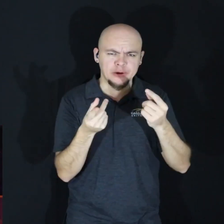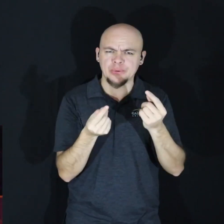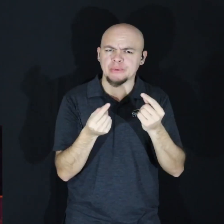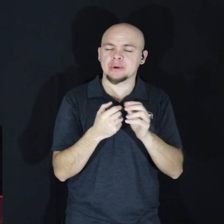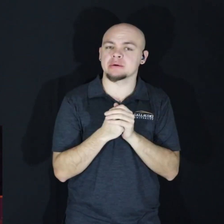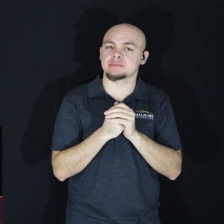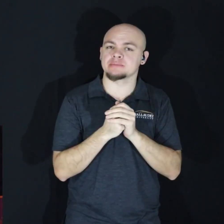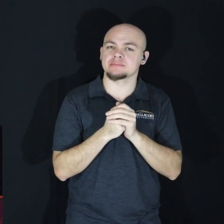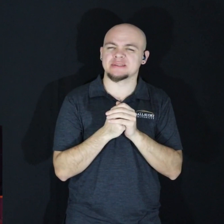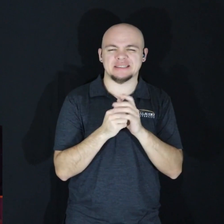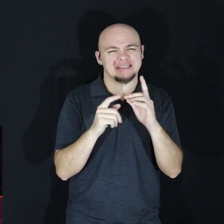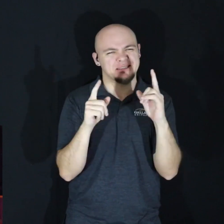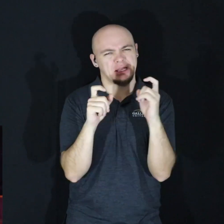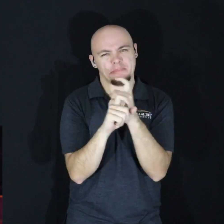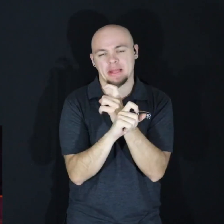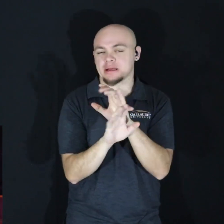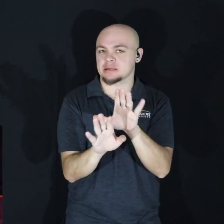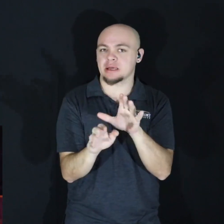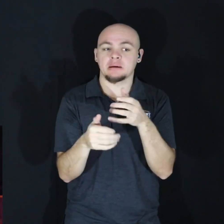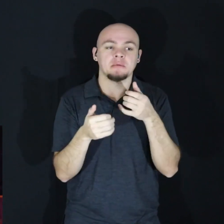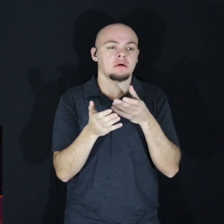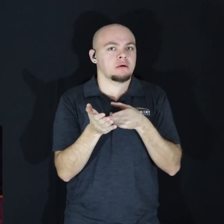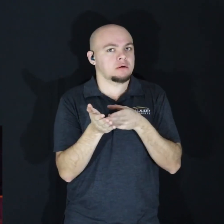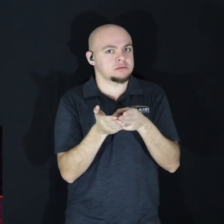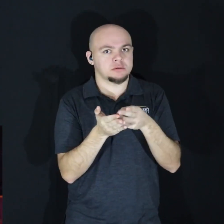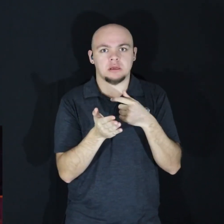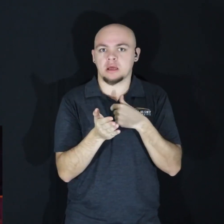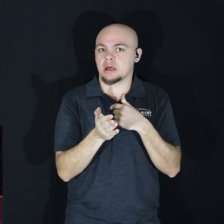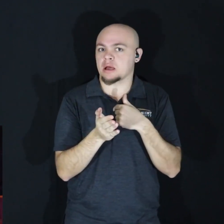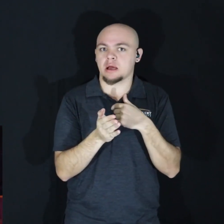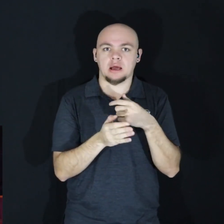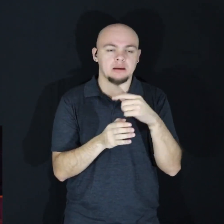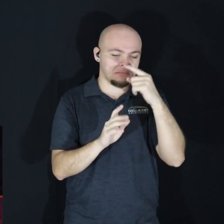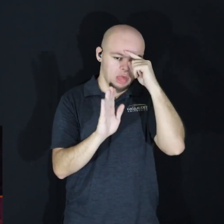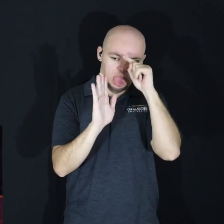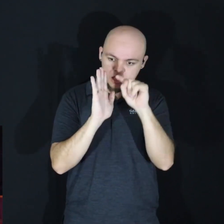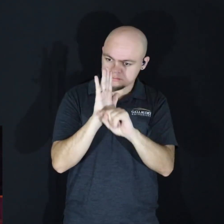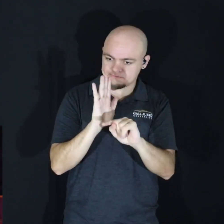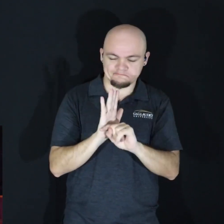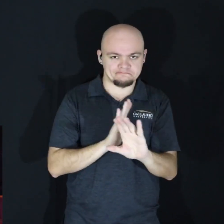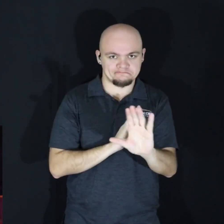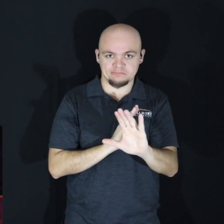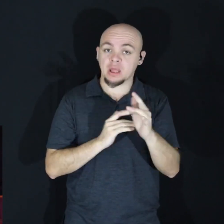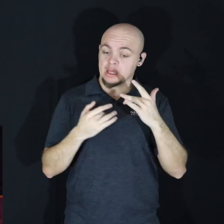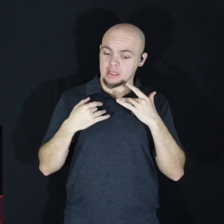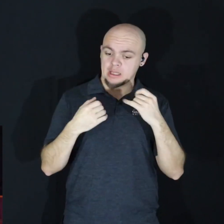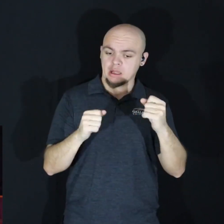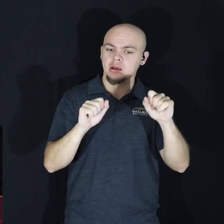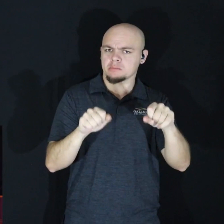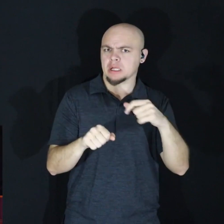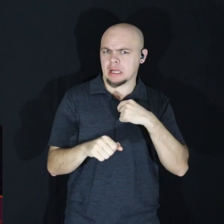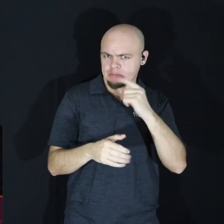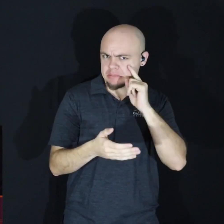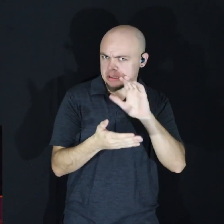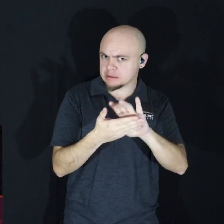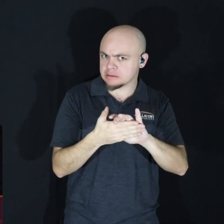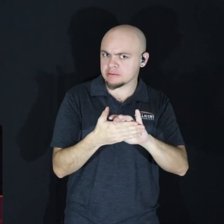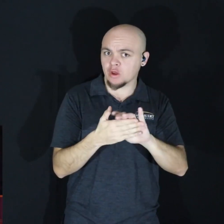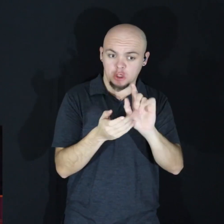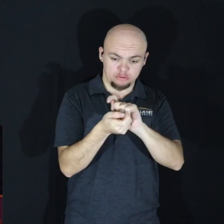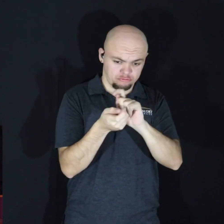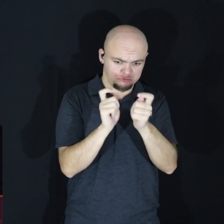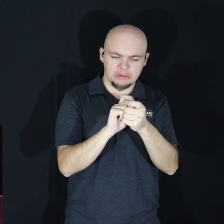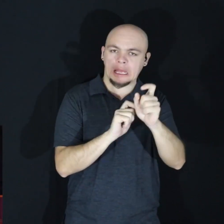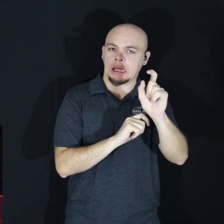a little complicated. I'm honestly telling you, I am not a pessimist. I believe that healing is possible and transformation needs to